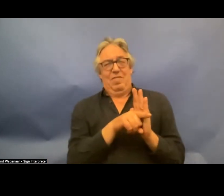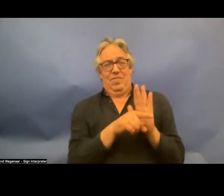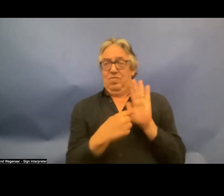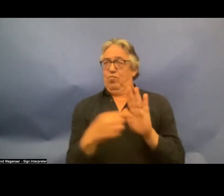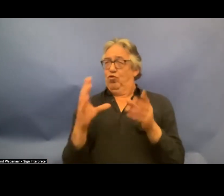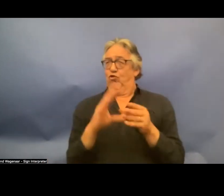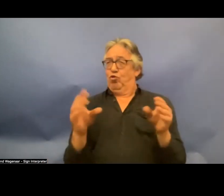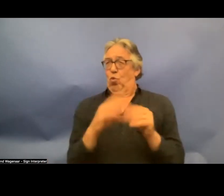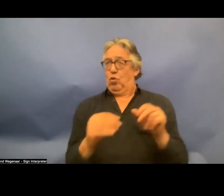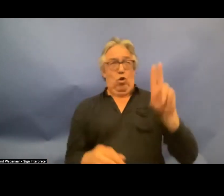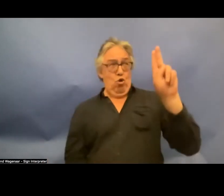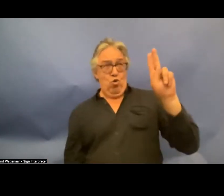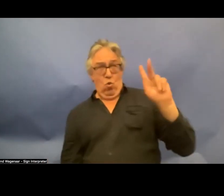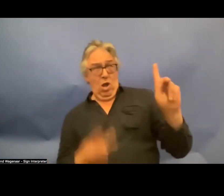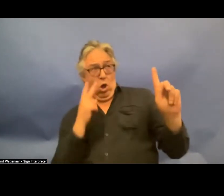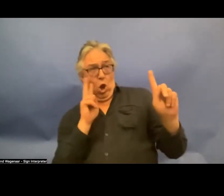activists on